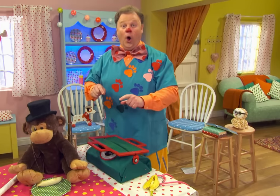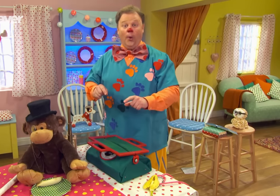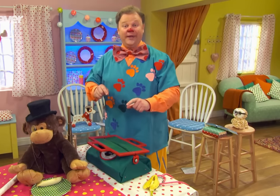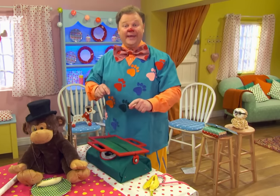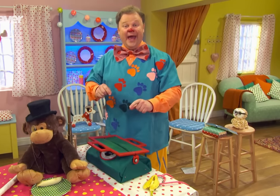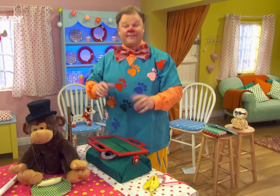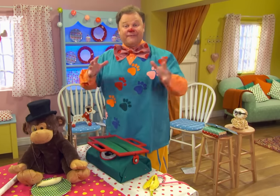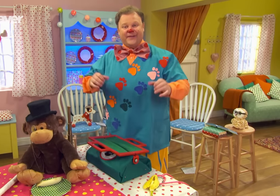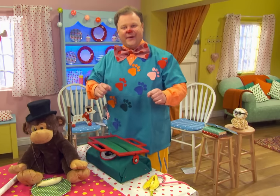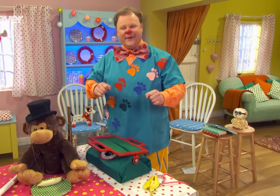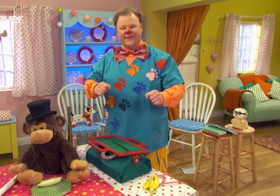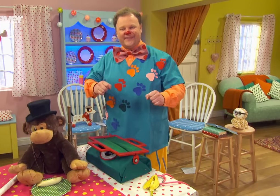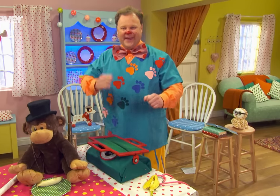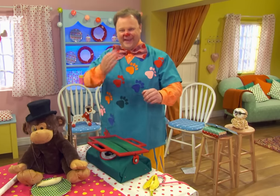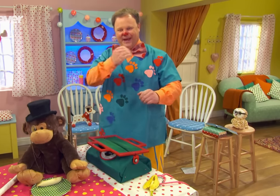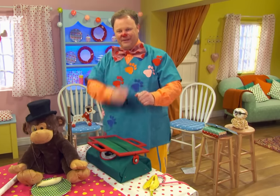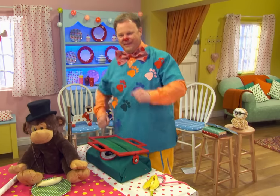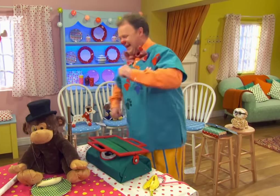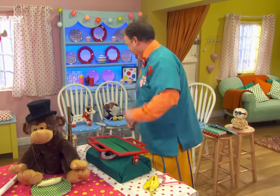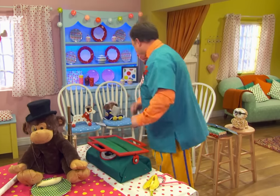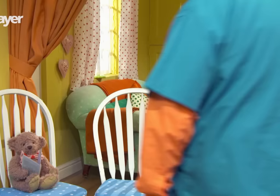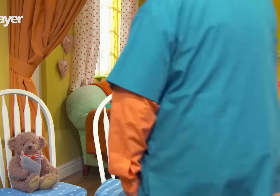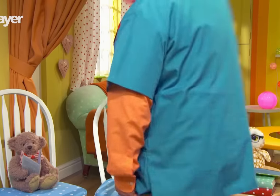Oh, yes, of course. Come with me.